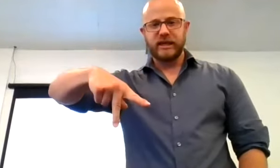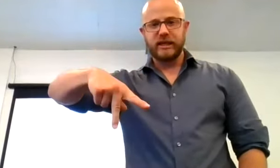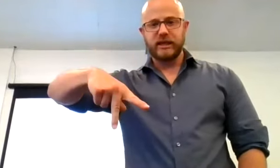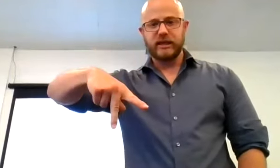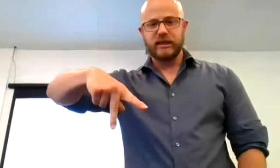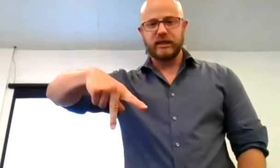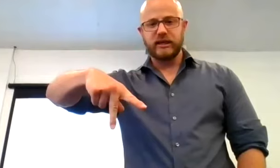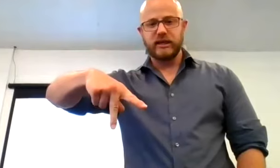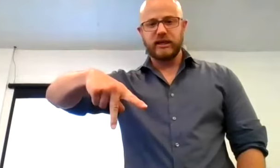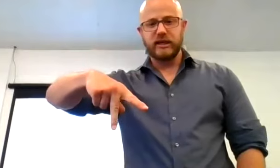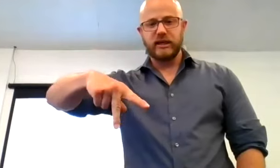P,